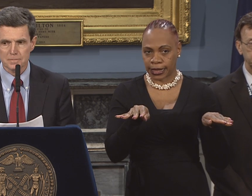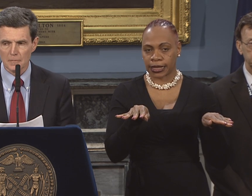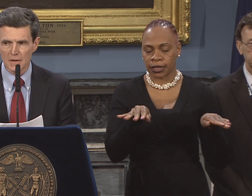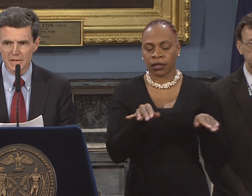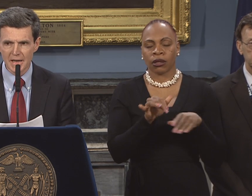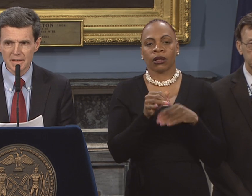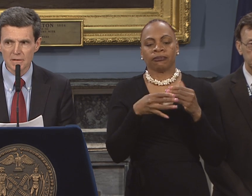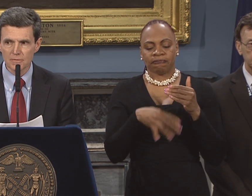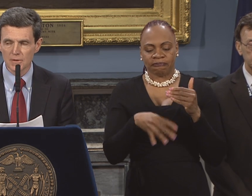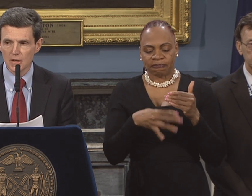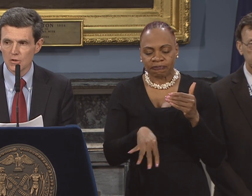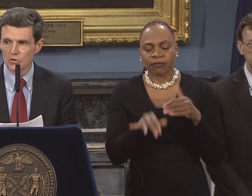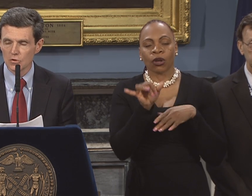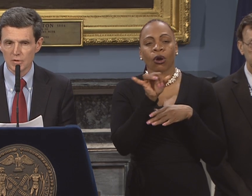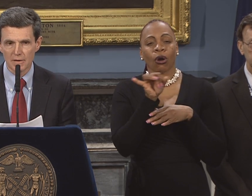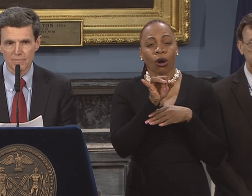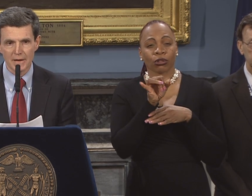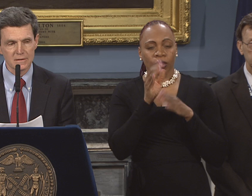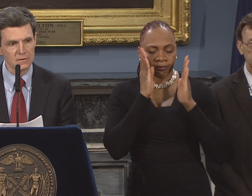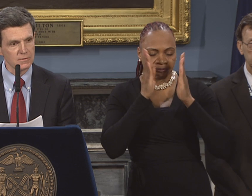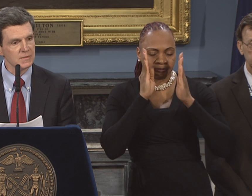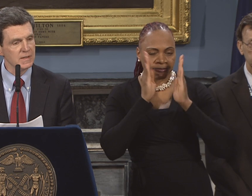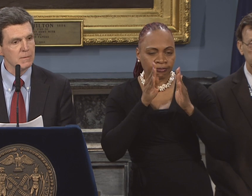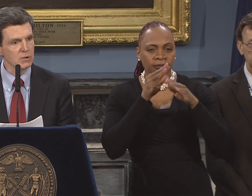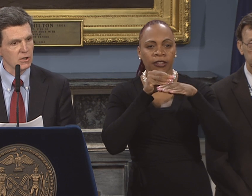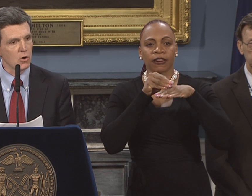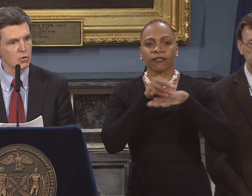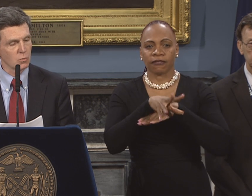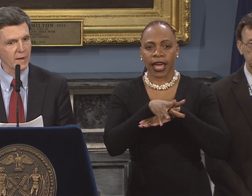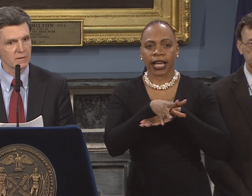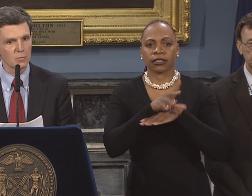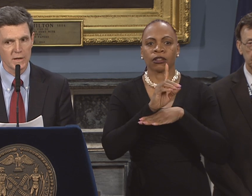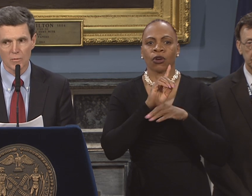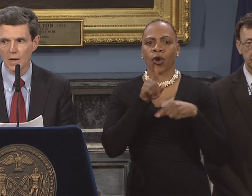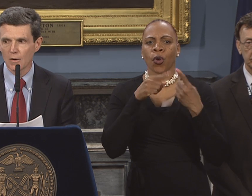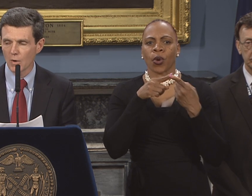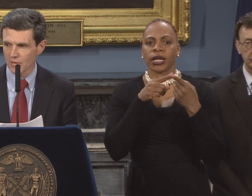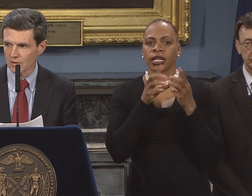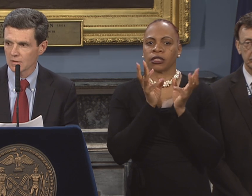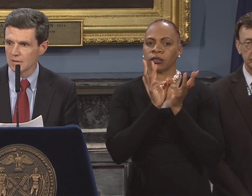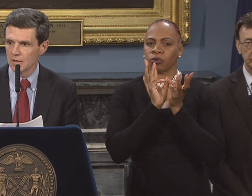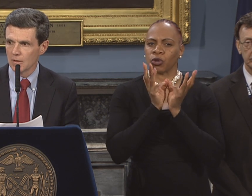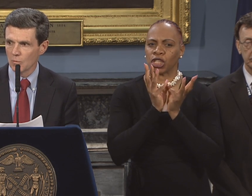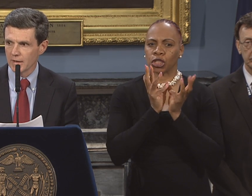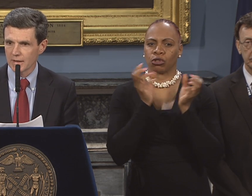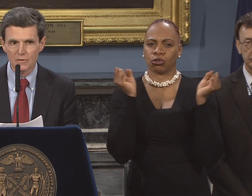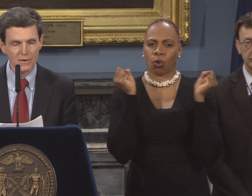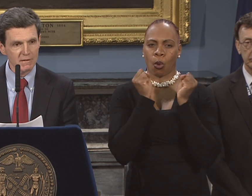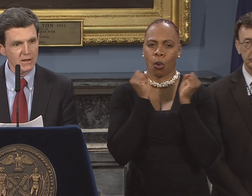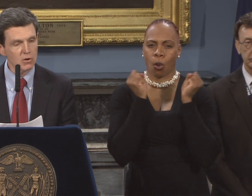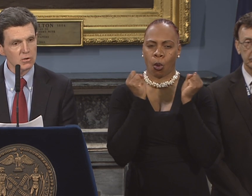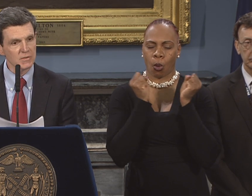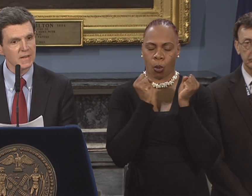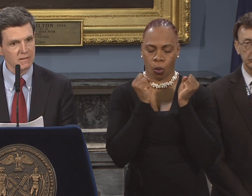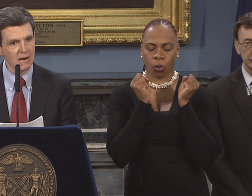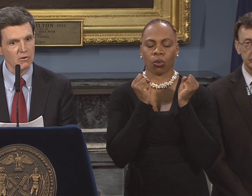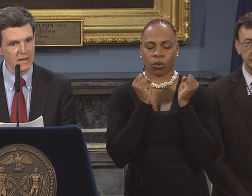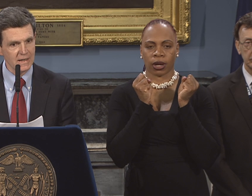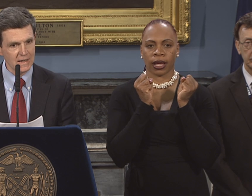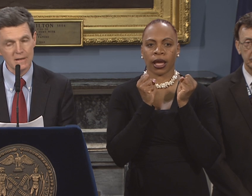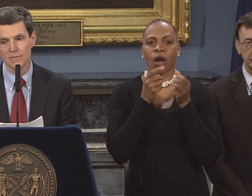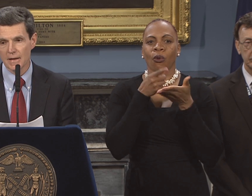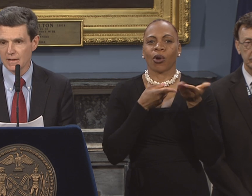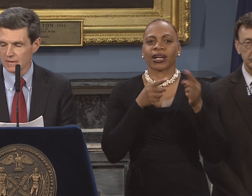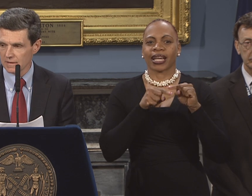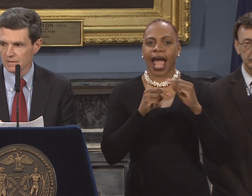are attentive to the effects of deeply cold weather. When it gets very cold, the ground